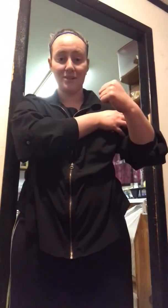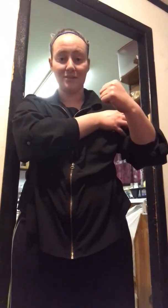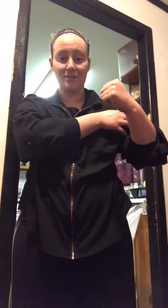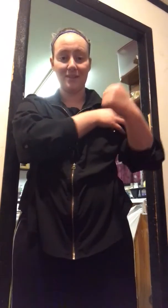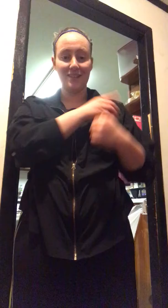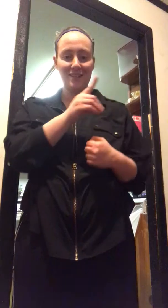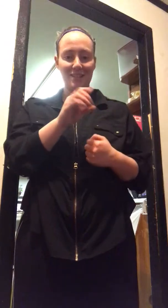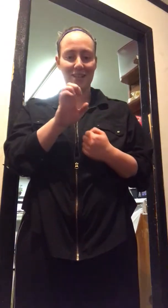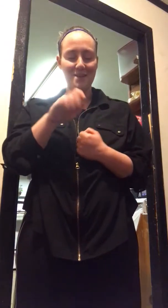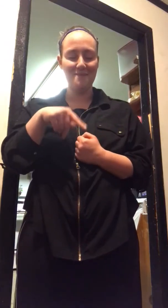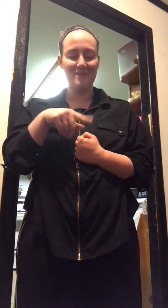depolarization,